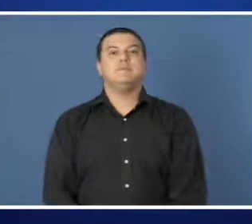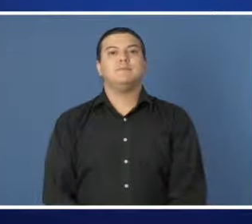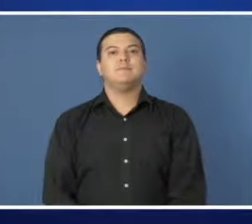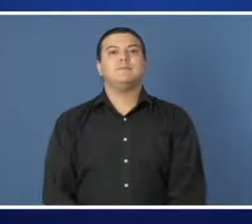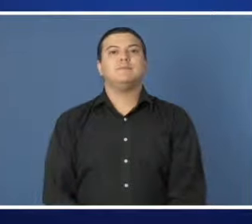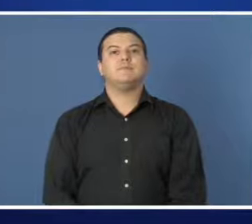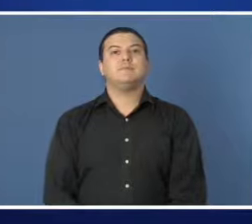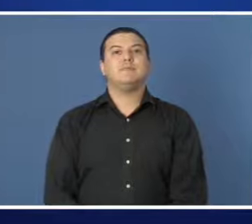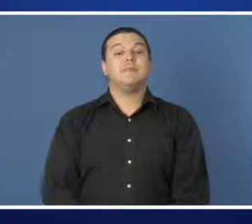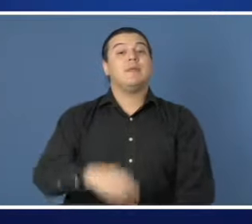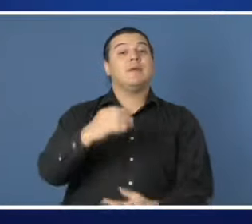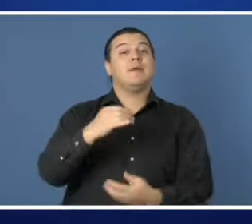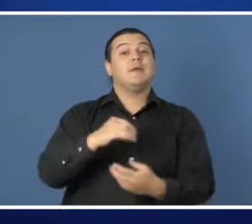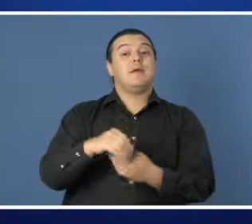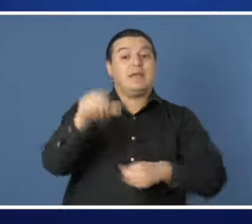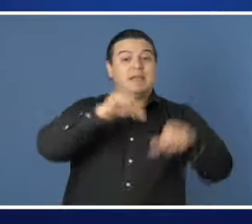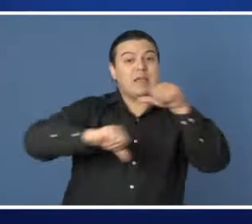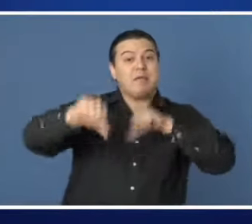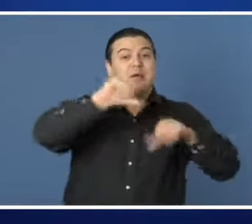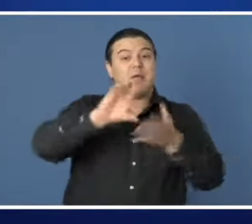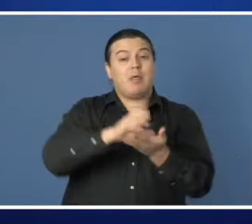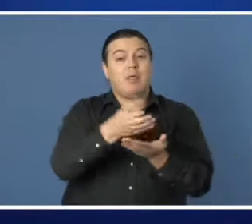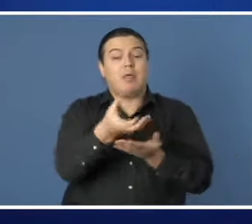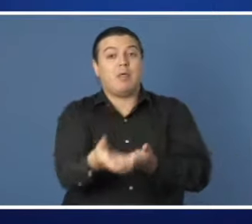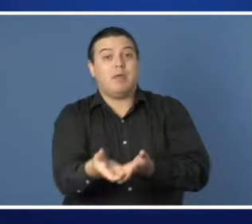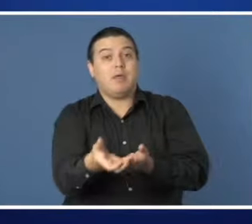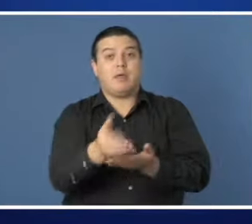Clean up any chemical spill immediately.